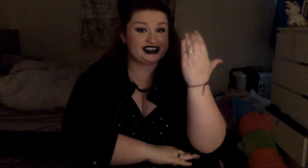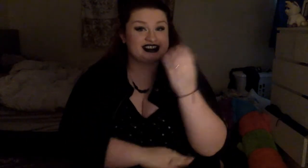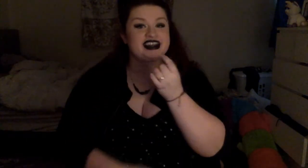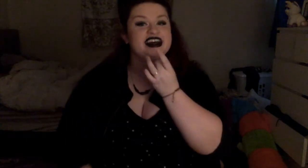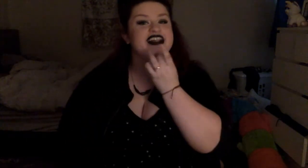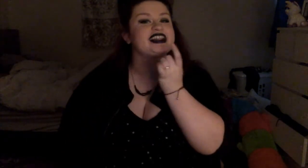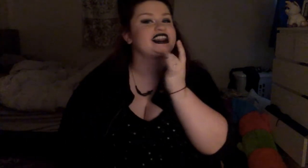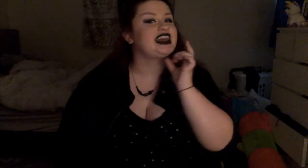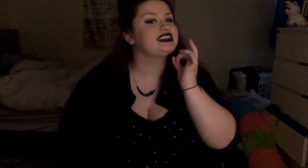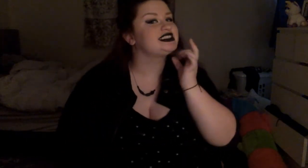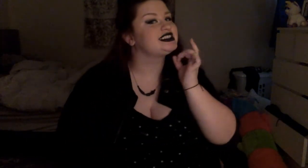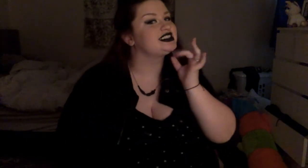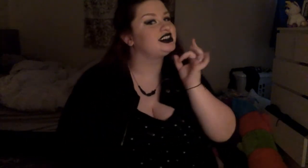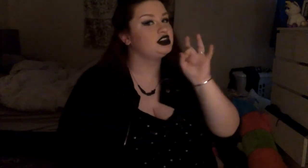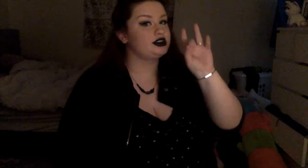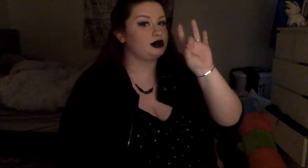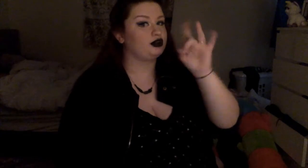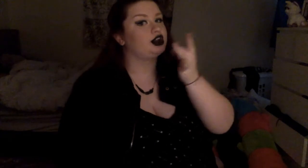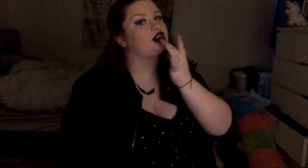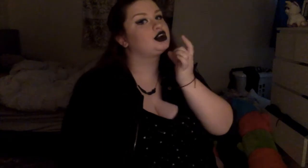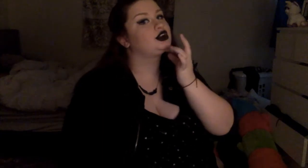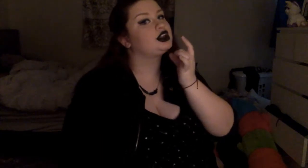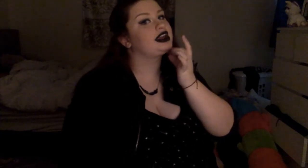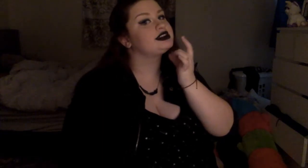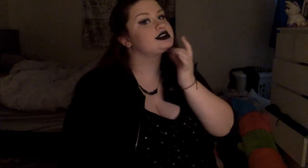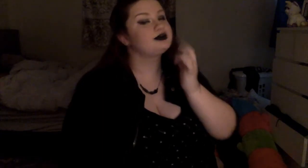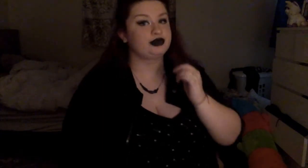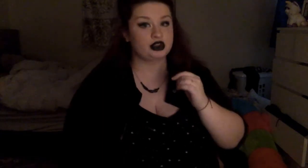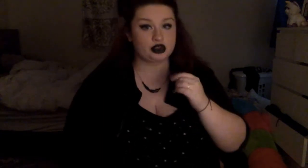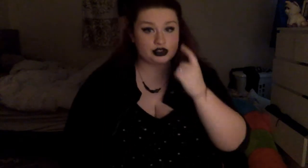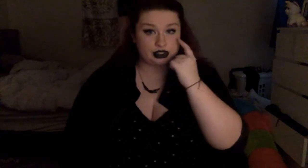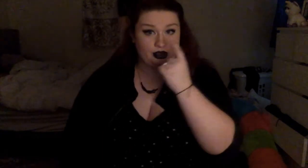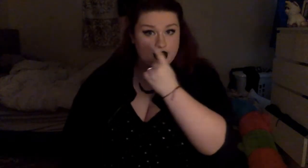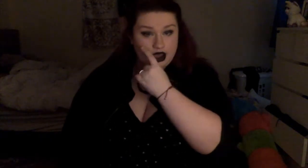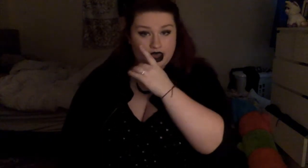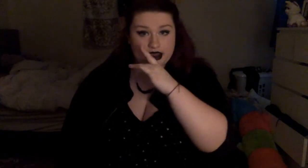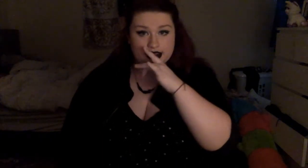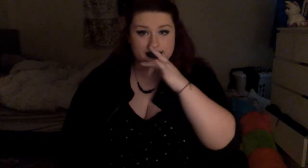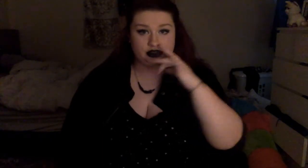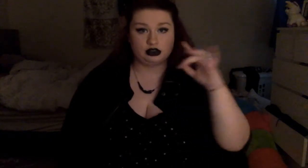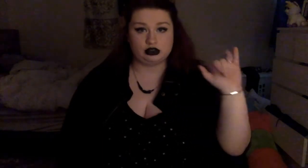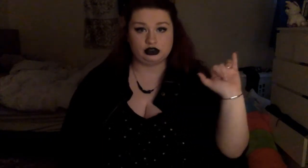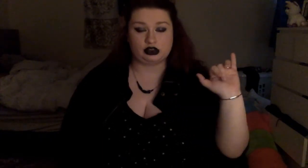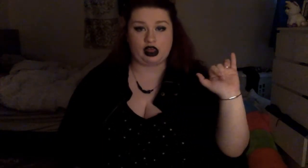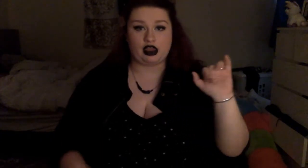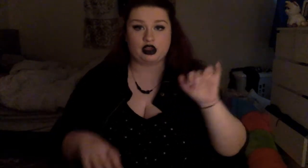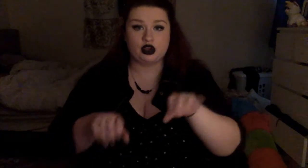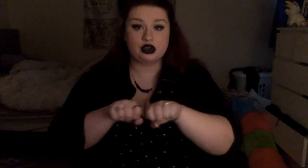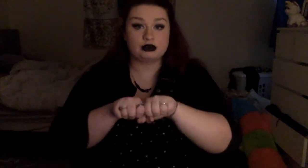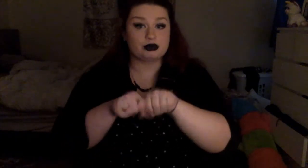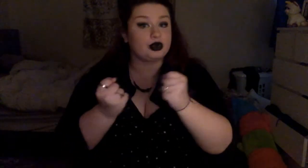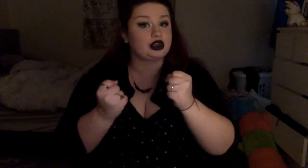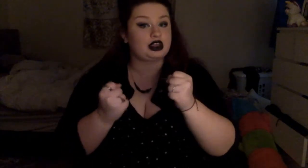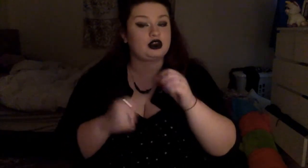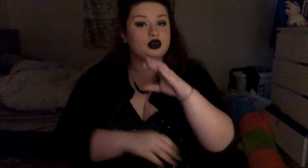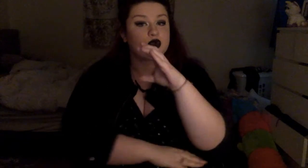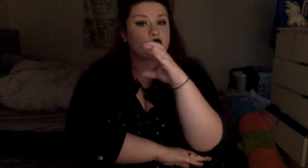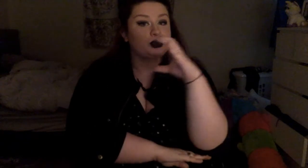Christmas lights. Middle finger lights. So eyes look like broken